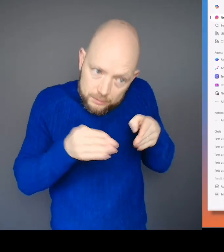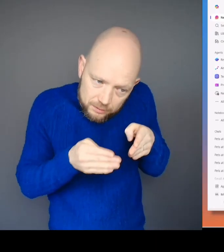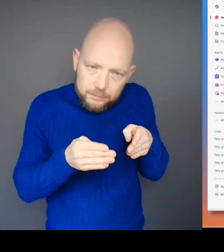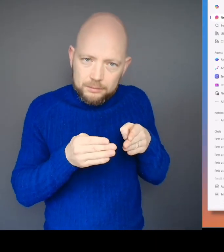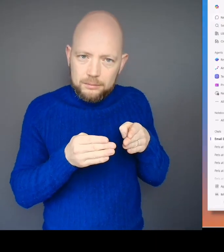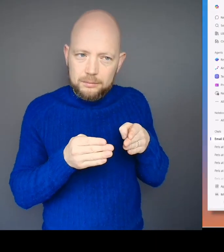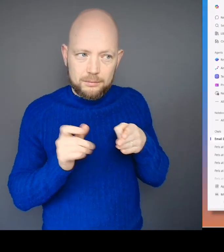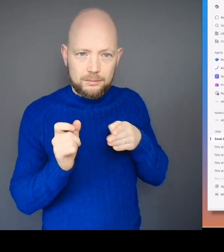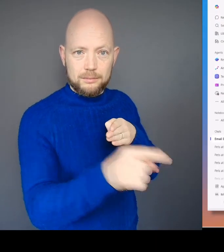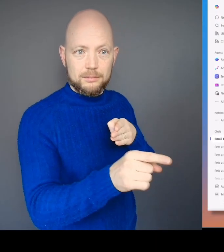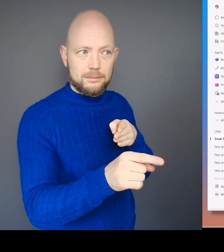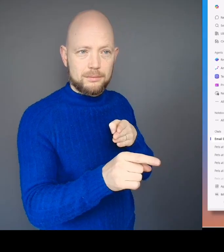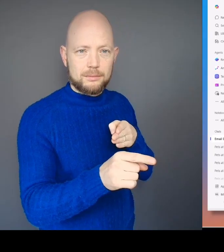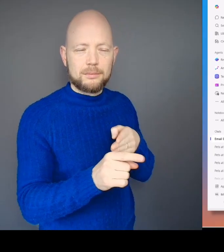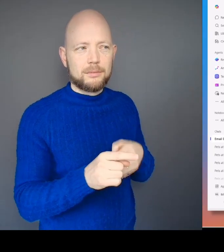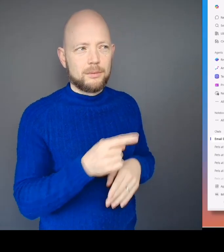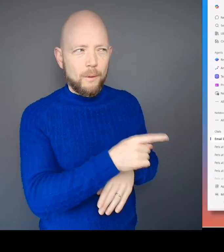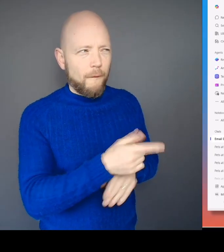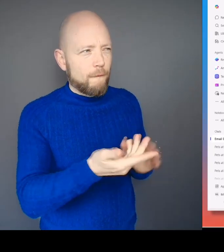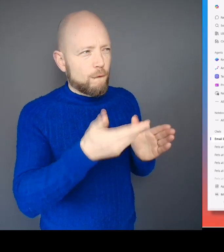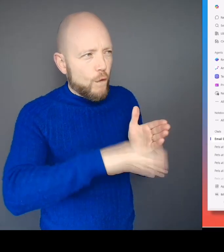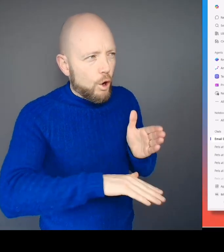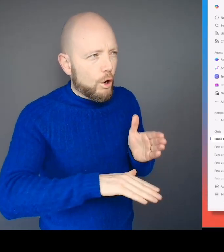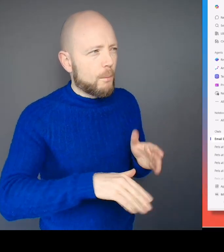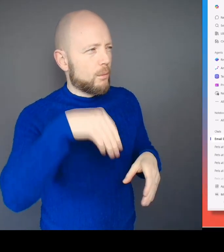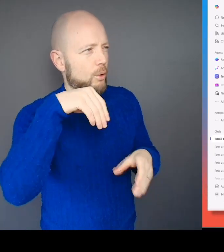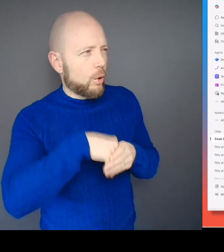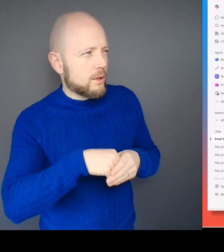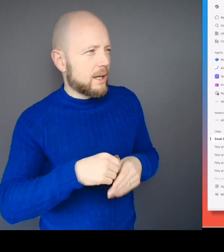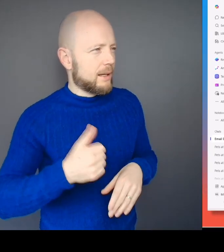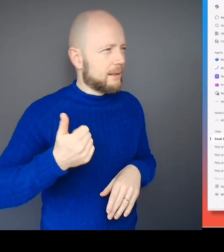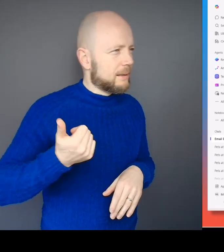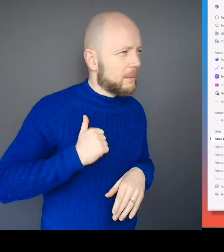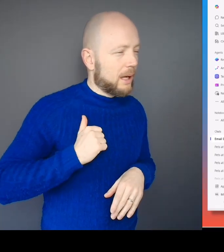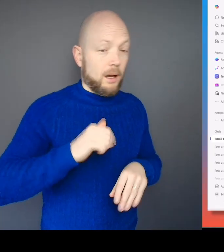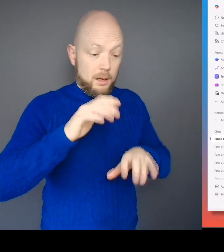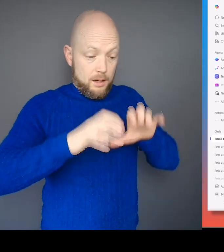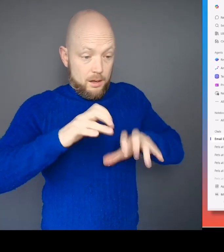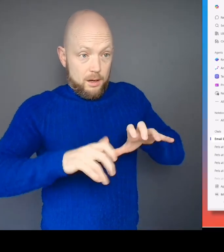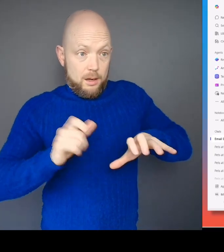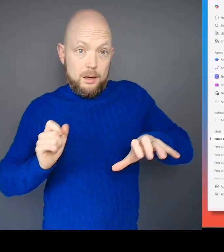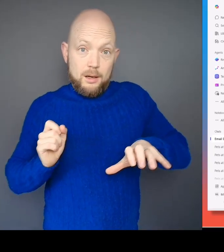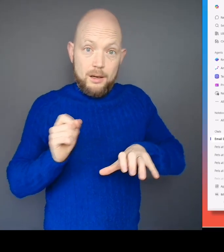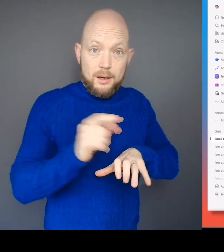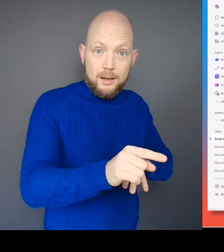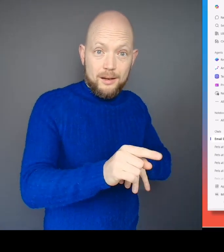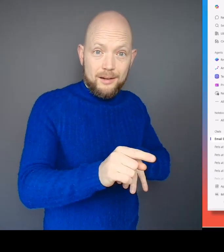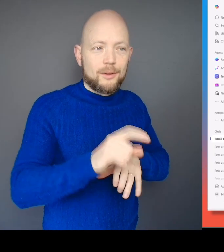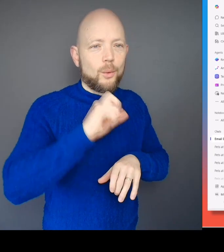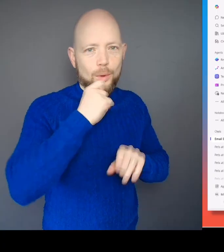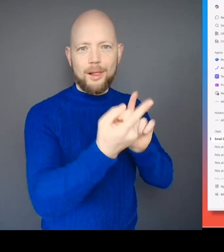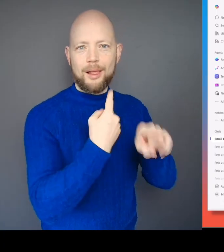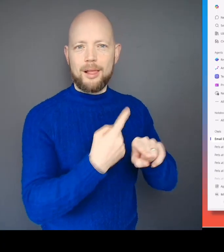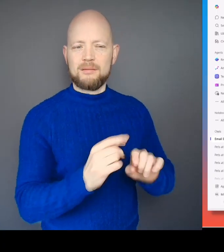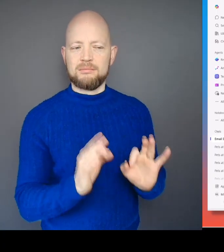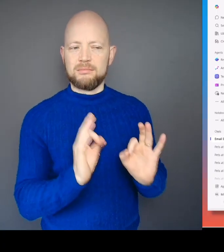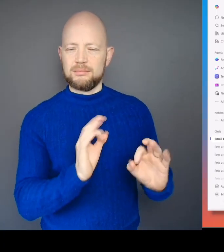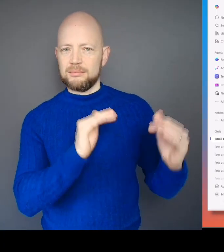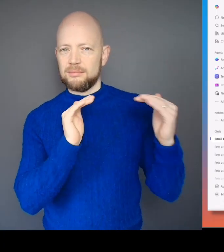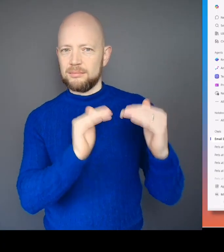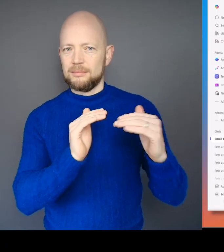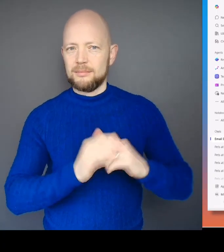the biggest difference here is thinking about what's the source, what's the context, what are your expectations, and being clear at it. And then